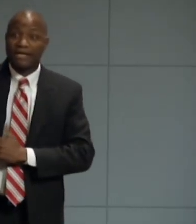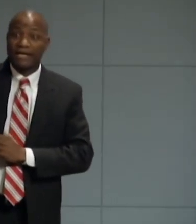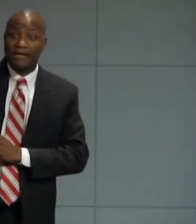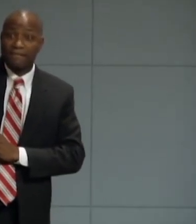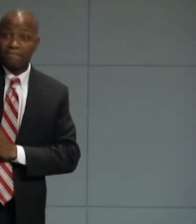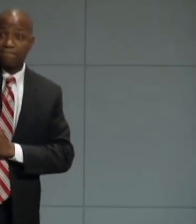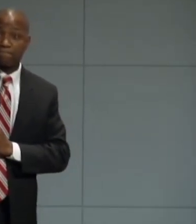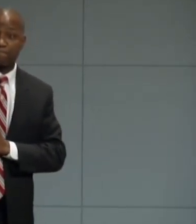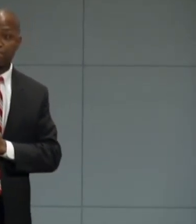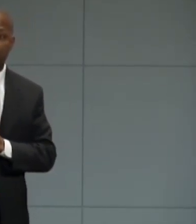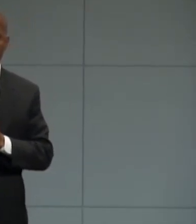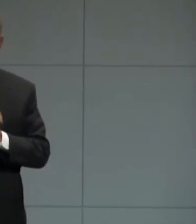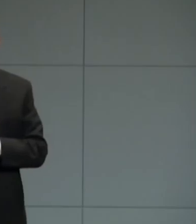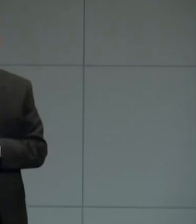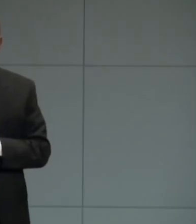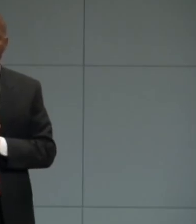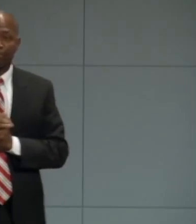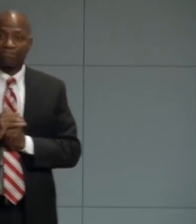to everyone and welcome.